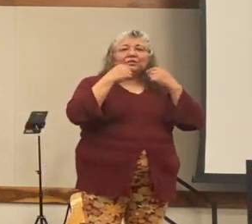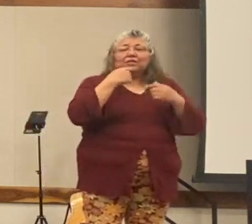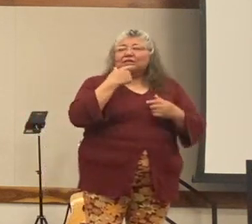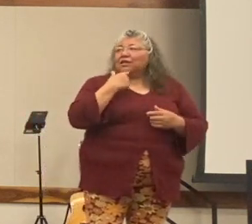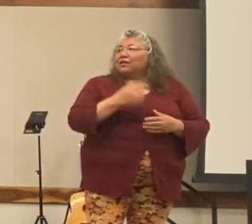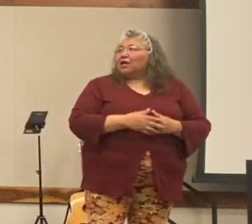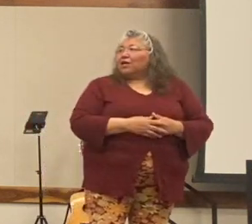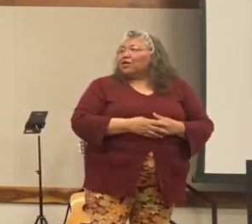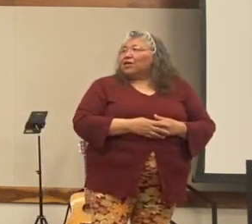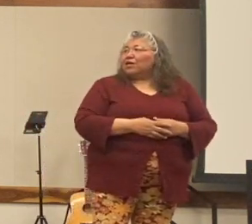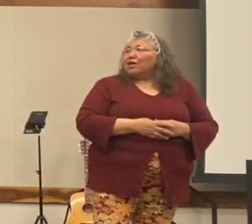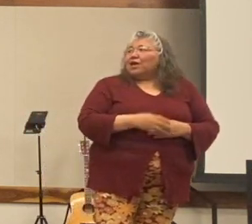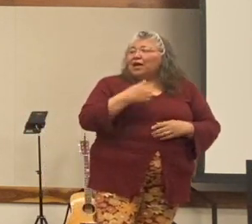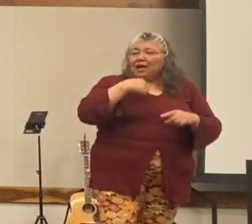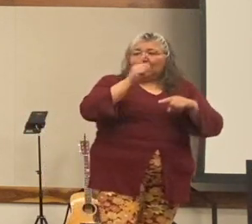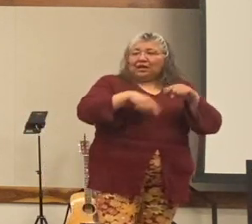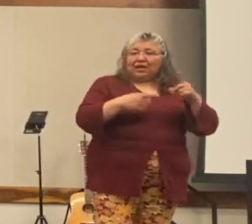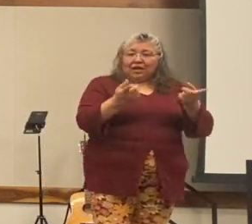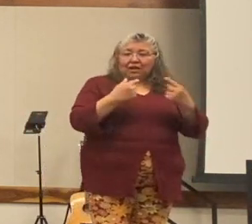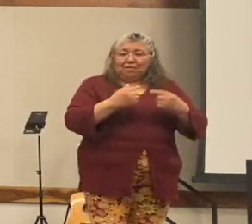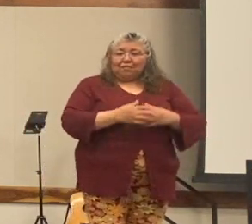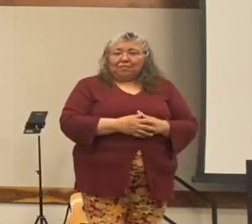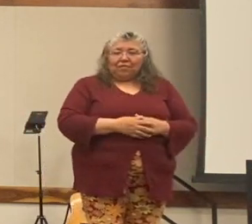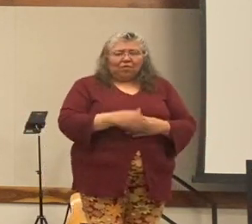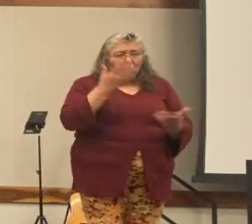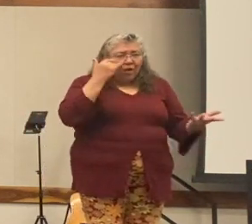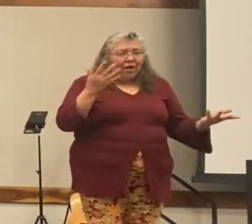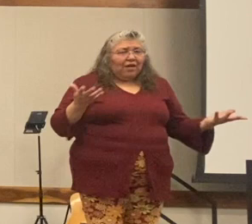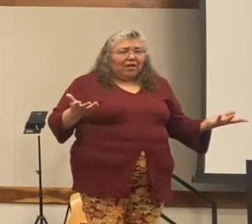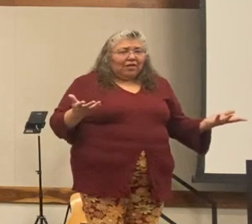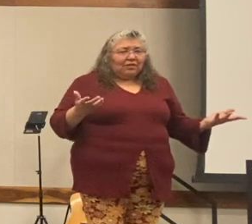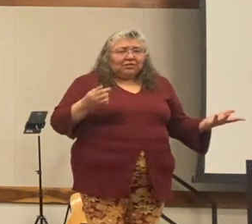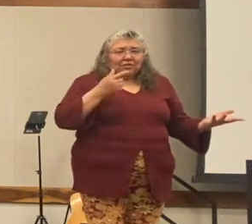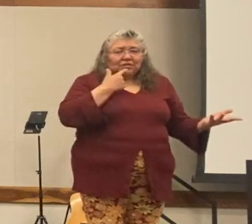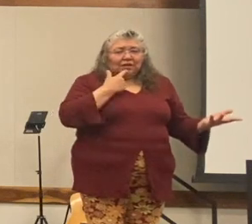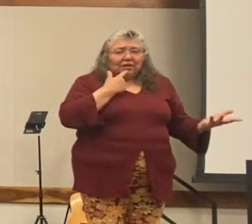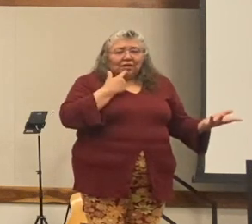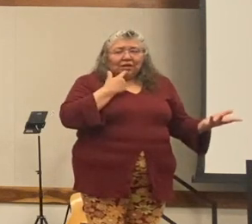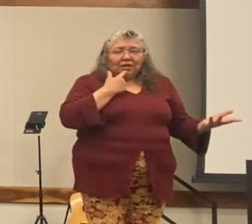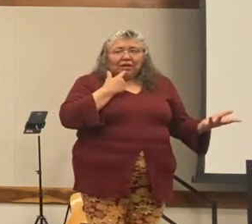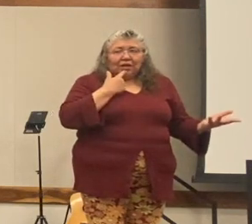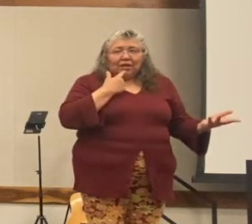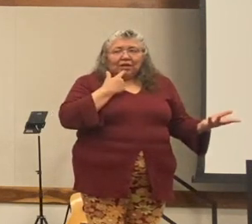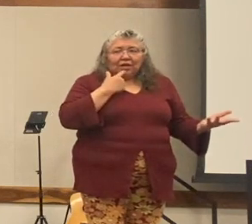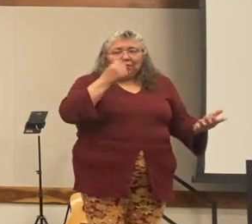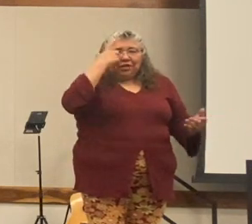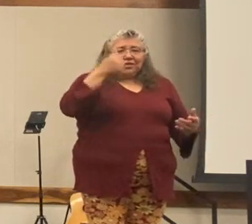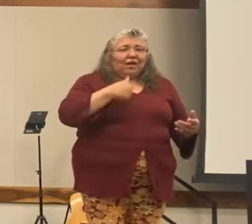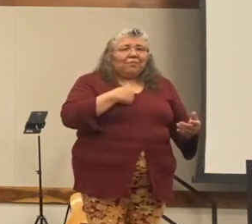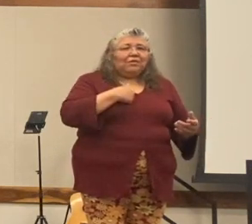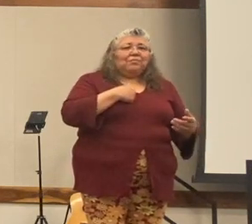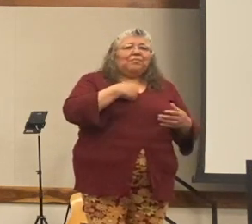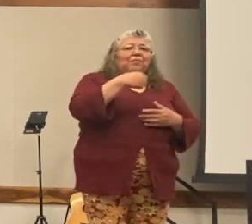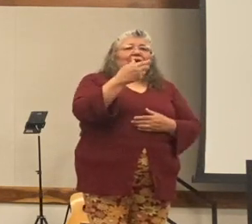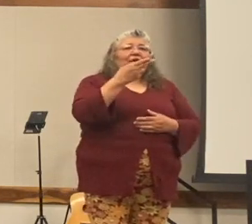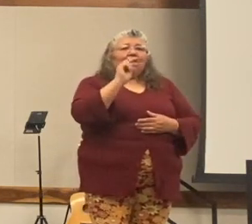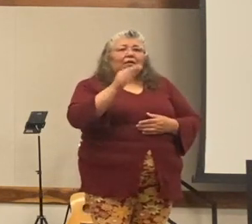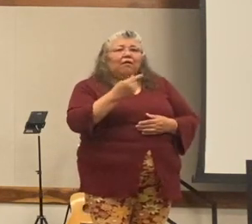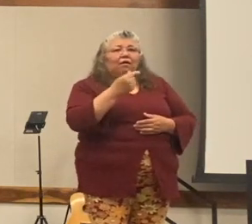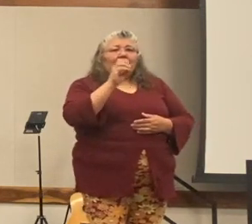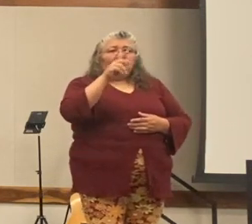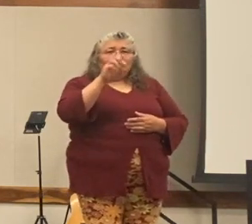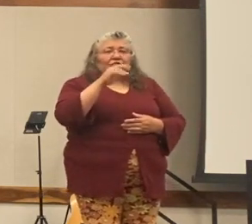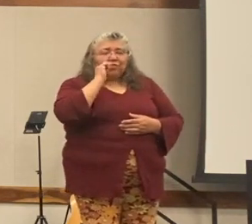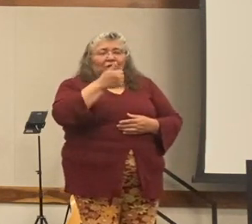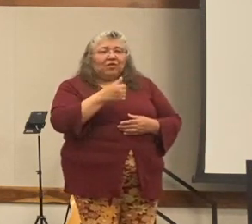goes, but I can't come. I'm like, why? And she says, because I'm going to be hungover tomorrow. I was like, it's cool,